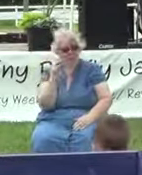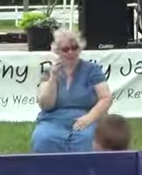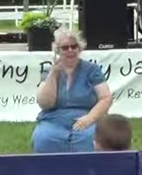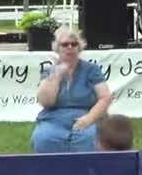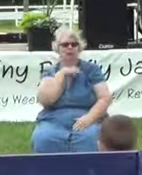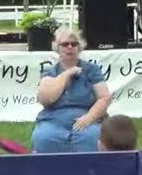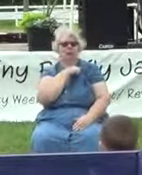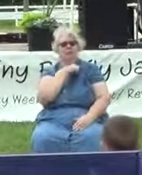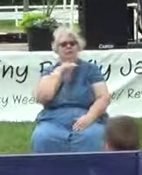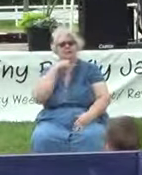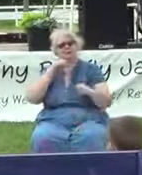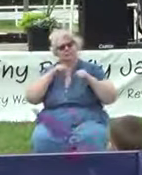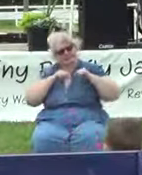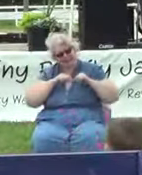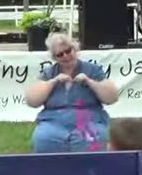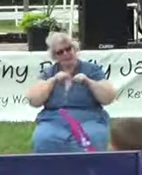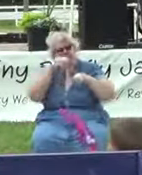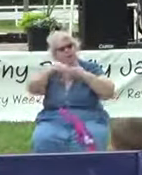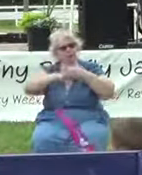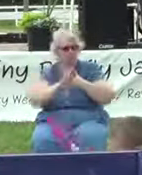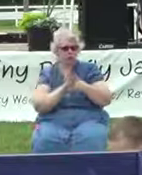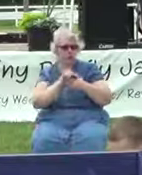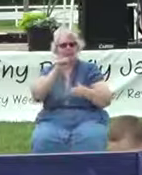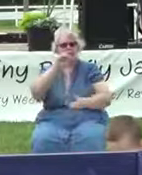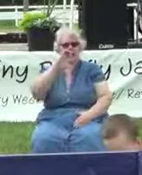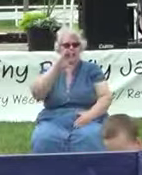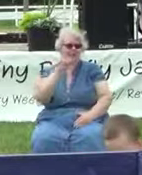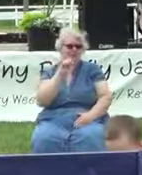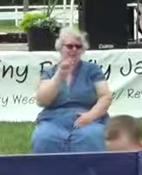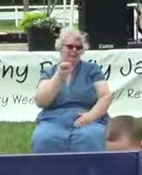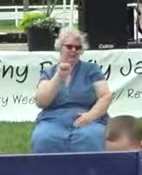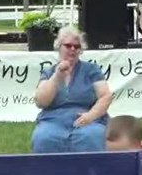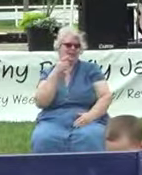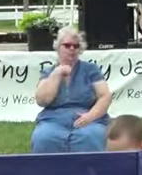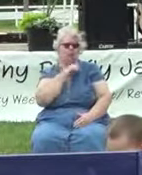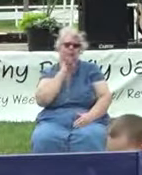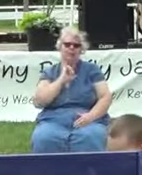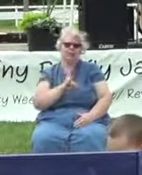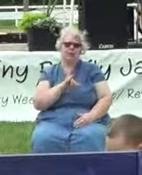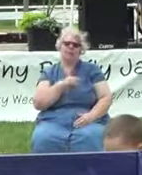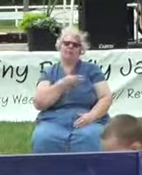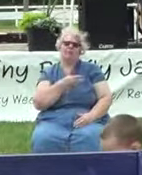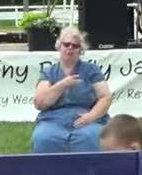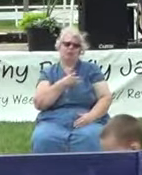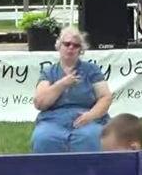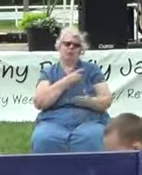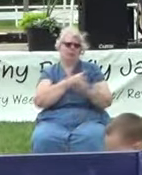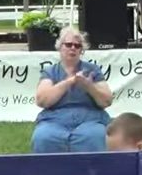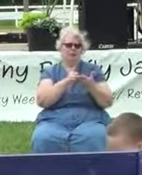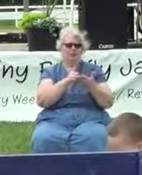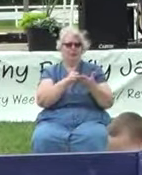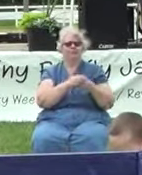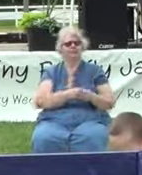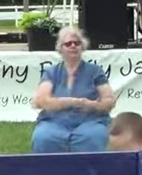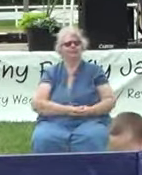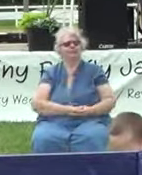going right on into Acts. And we've been in Acts a couple weeks, and